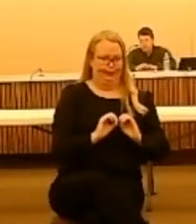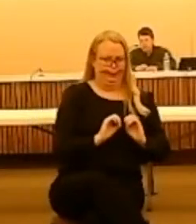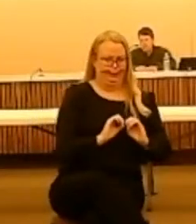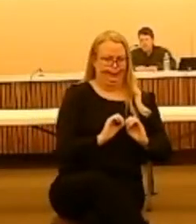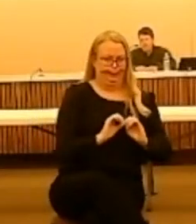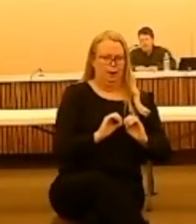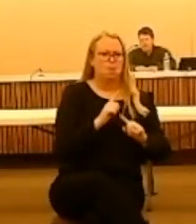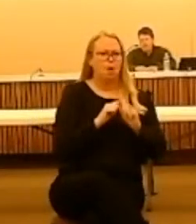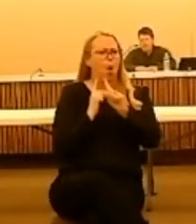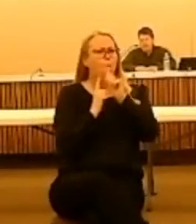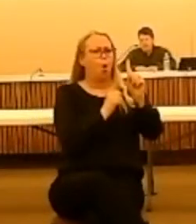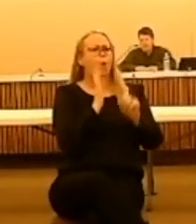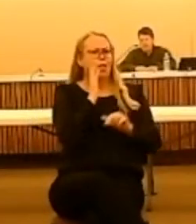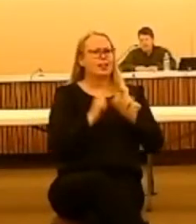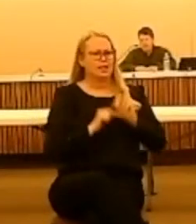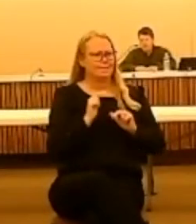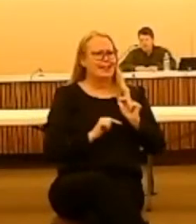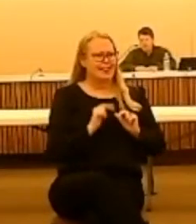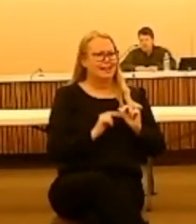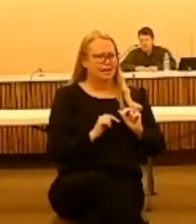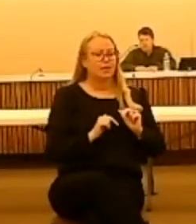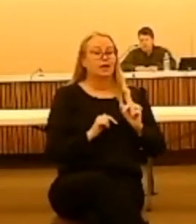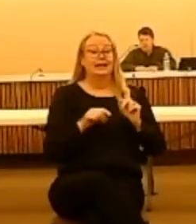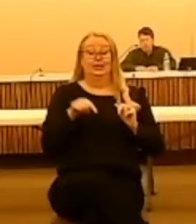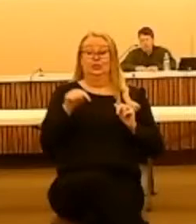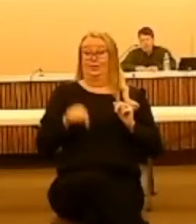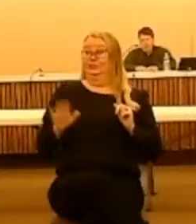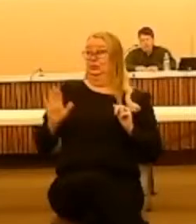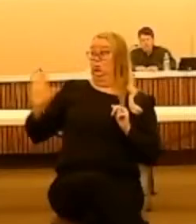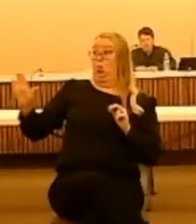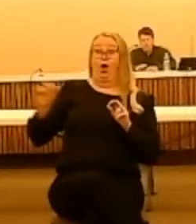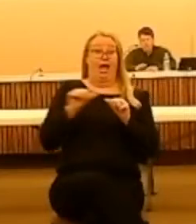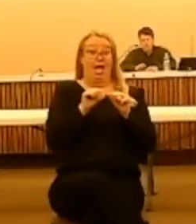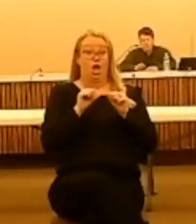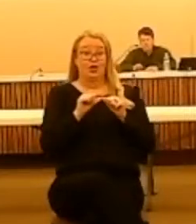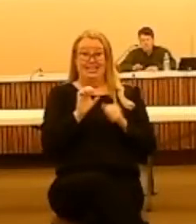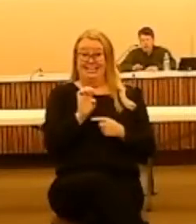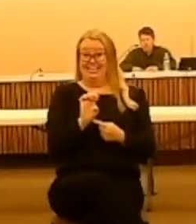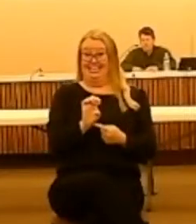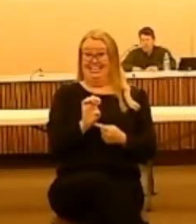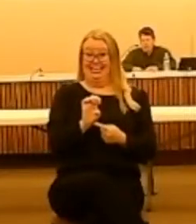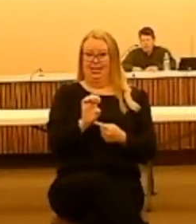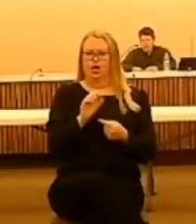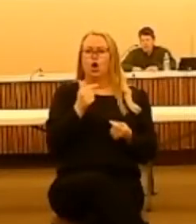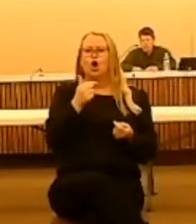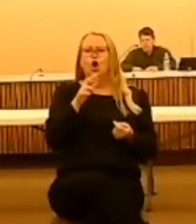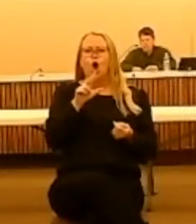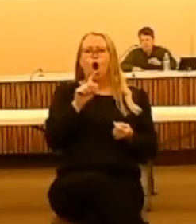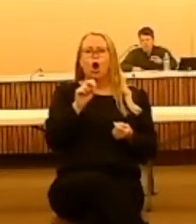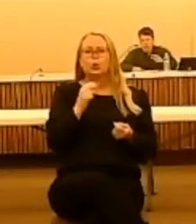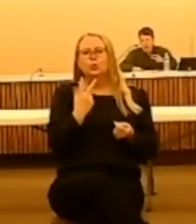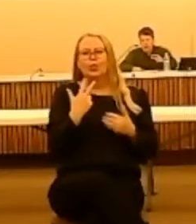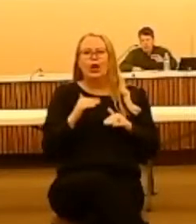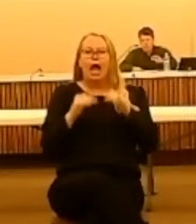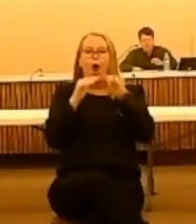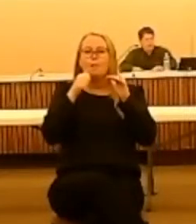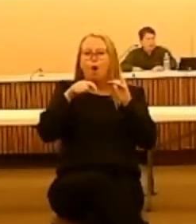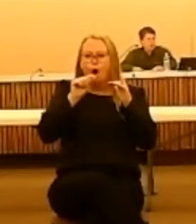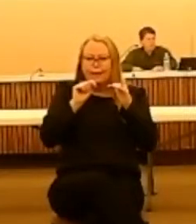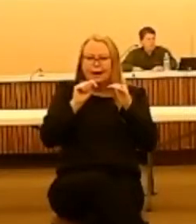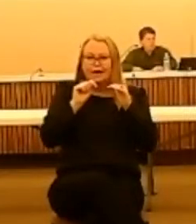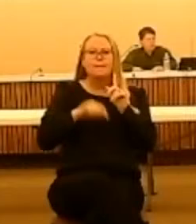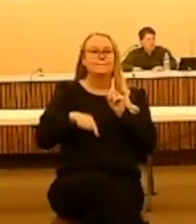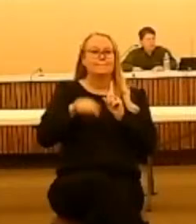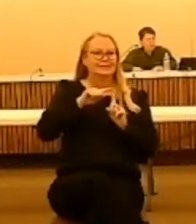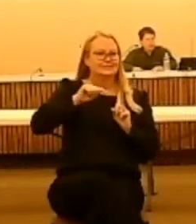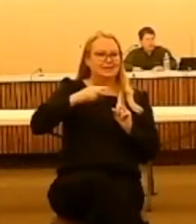space. In parcel E, they showed, again, garden apartments and